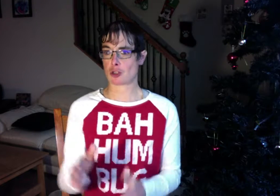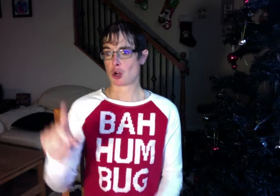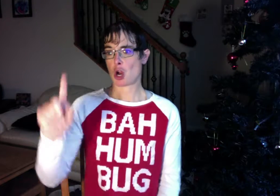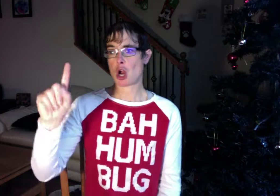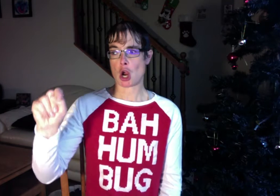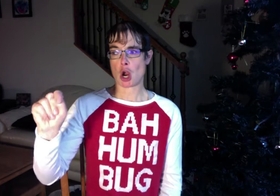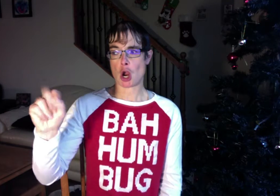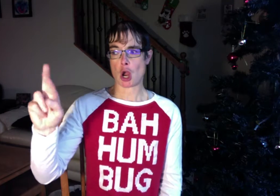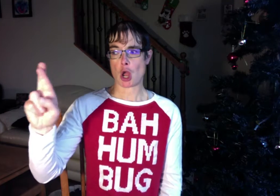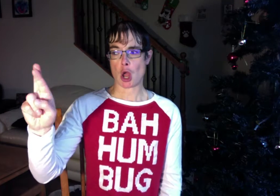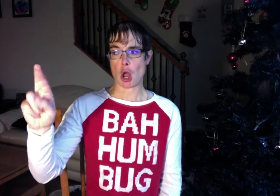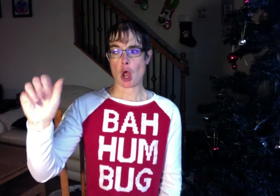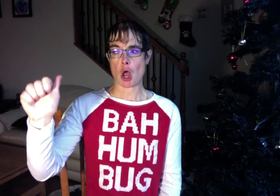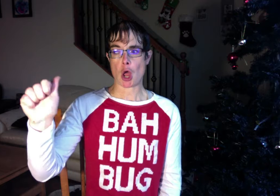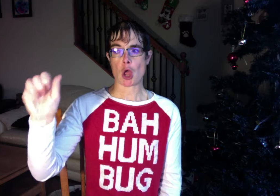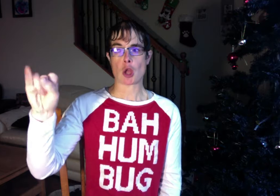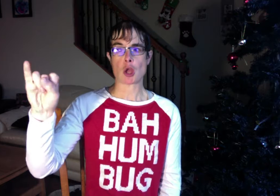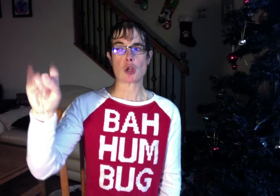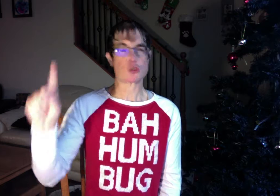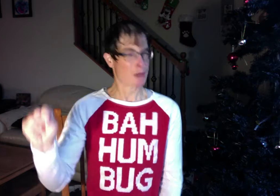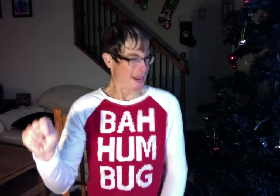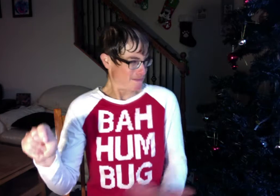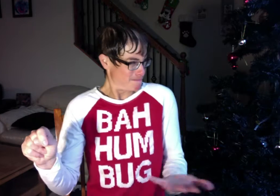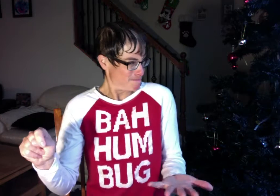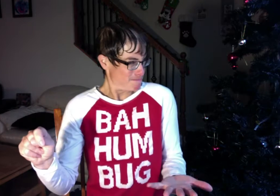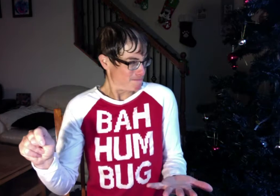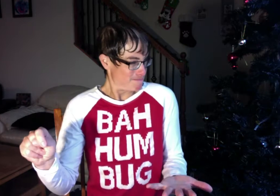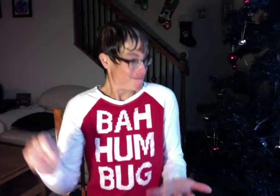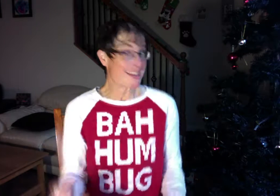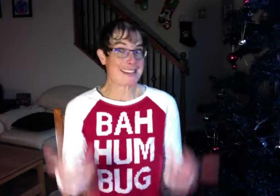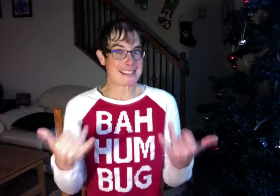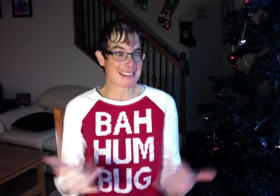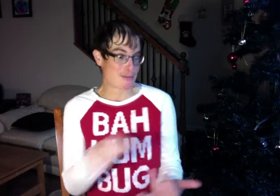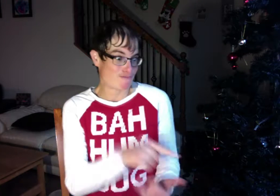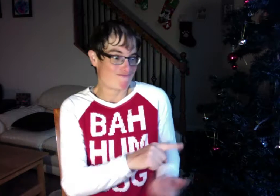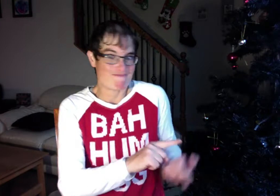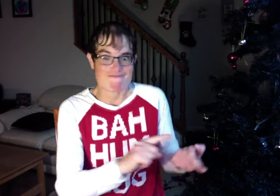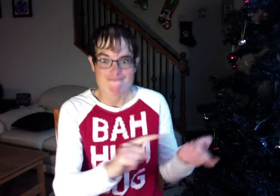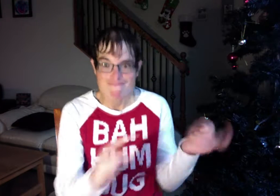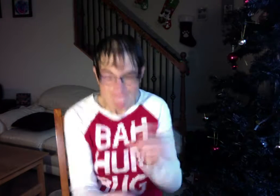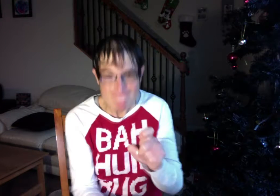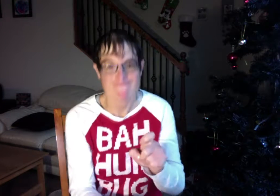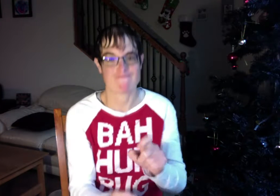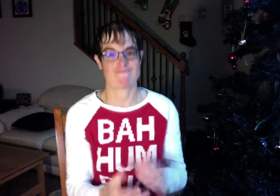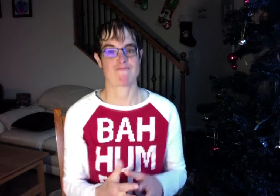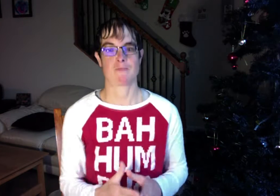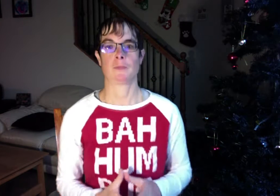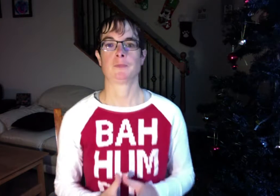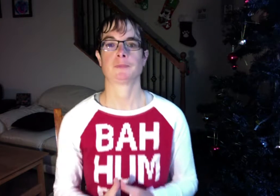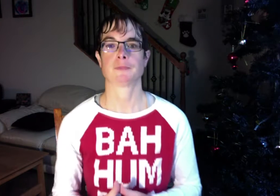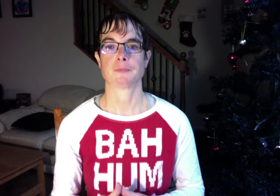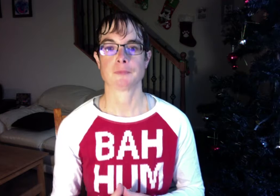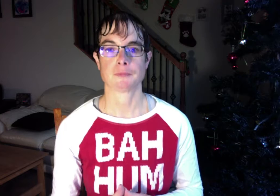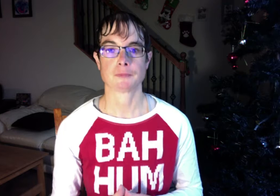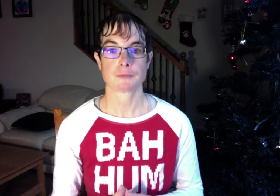From what I can tell already, Lily has changed quite a bit. Once you have your trait,